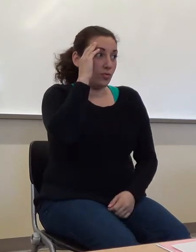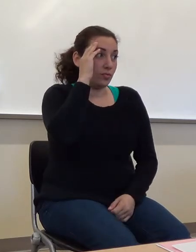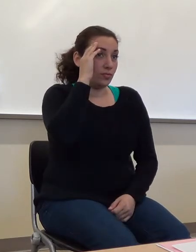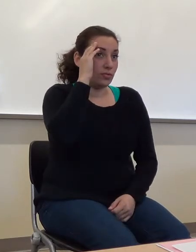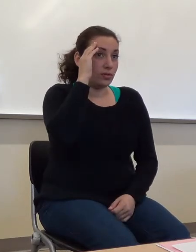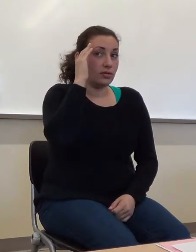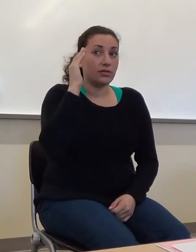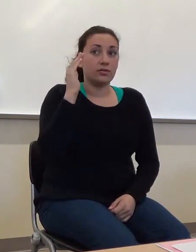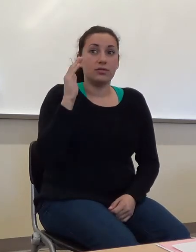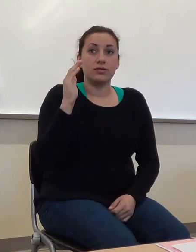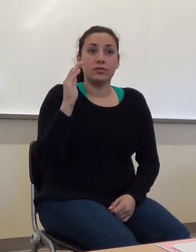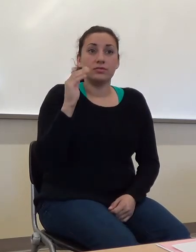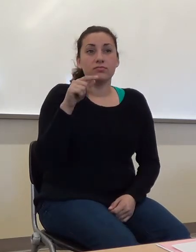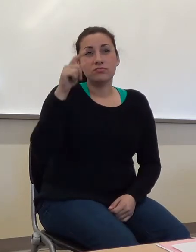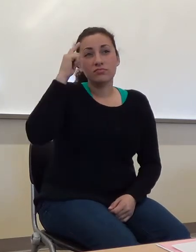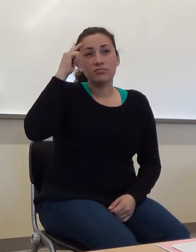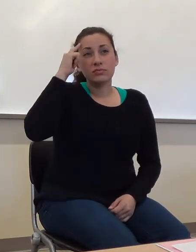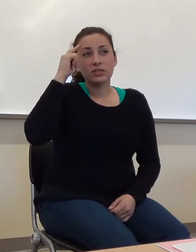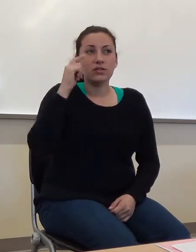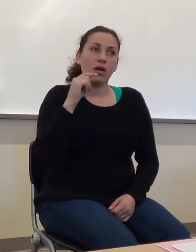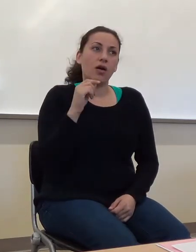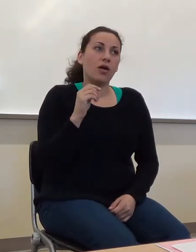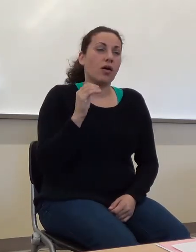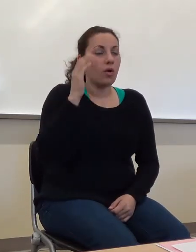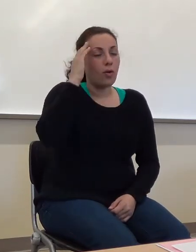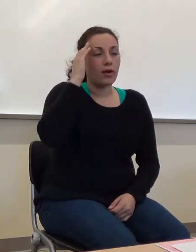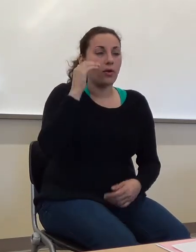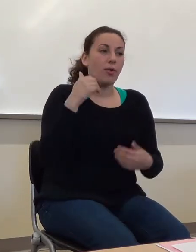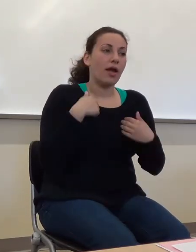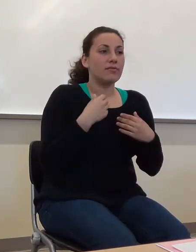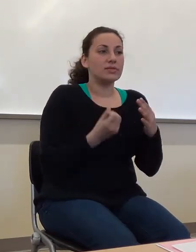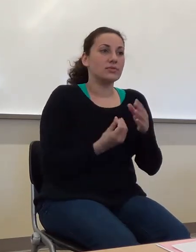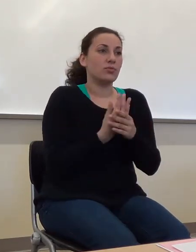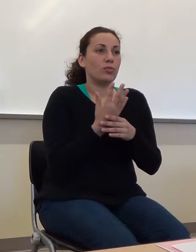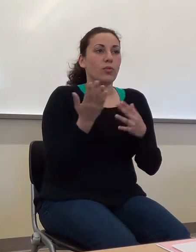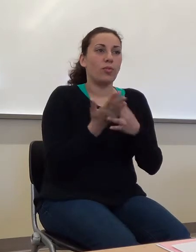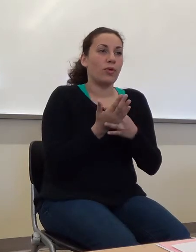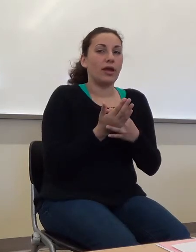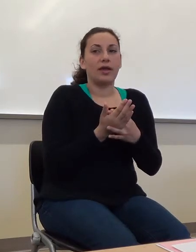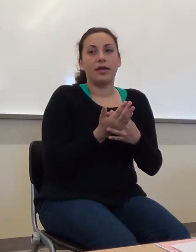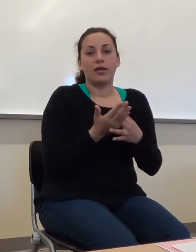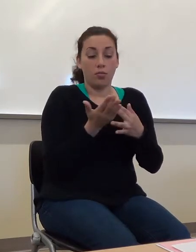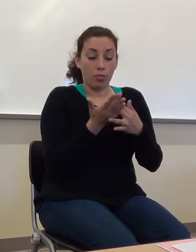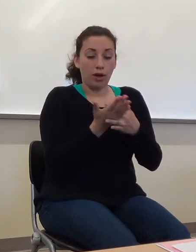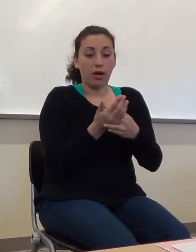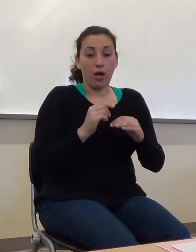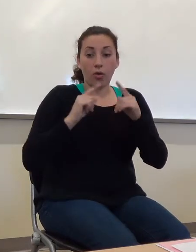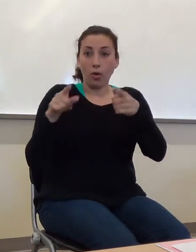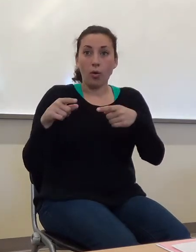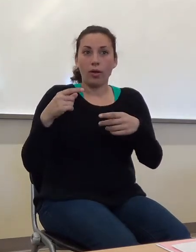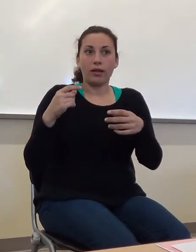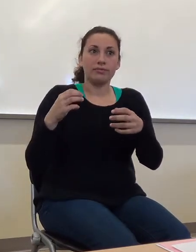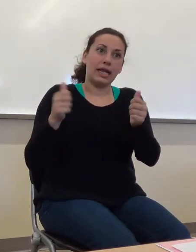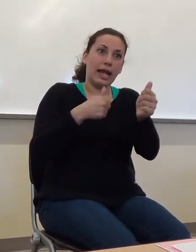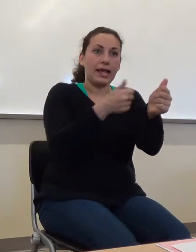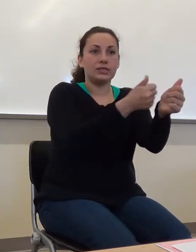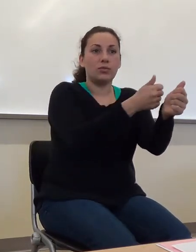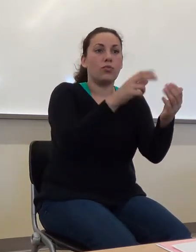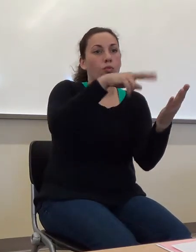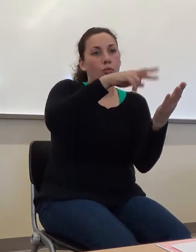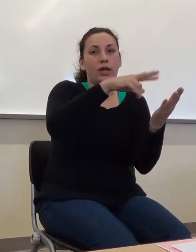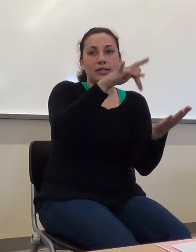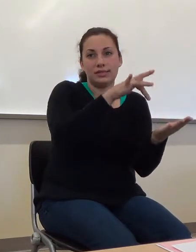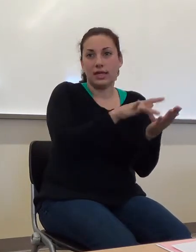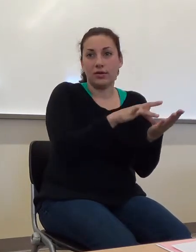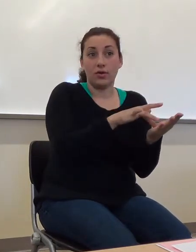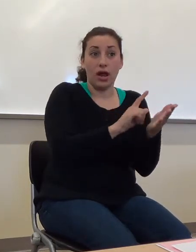know is, if you're thinking, oh yeah, I know we have spring break, over the break I'll go down and catch up on the reading center